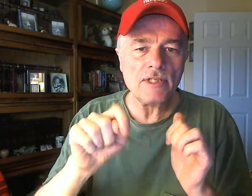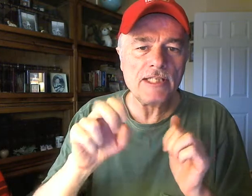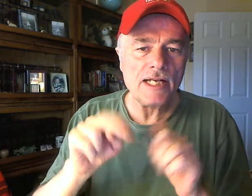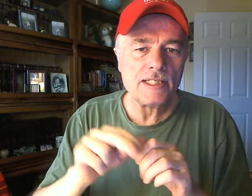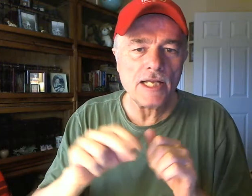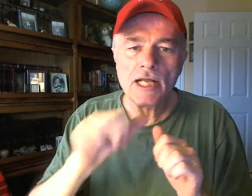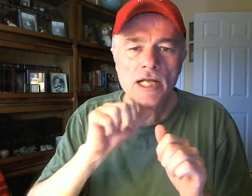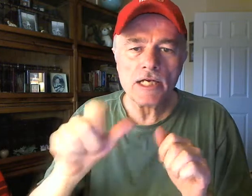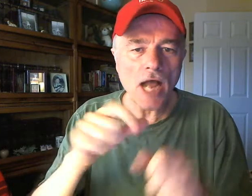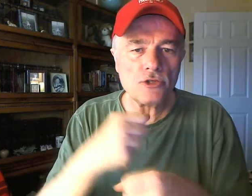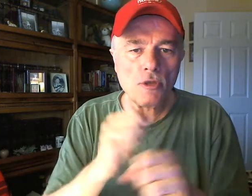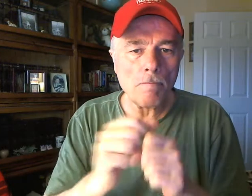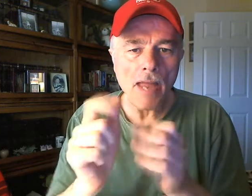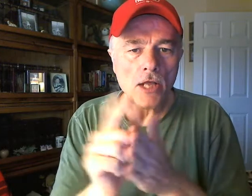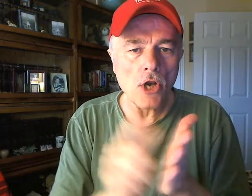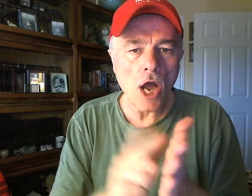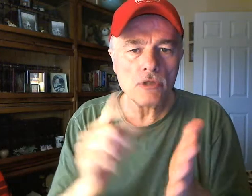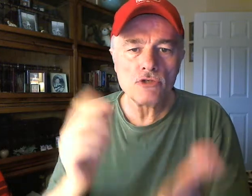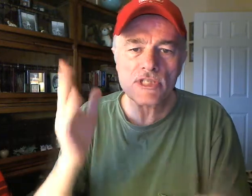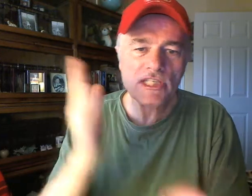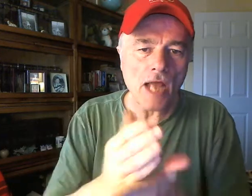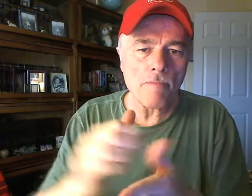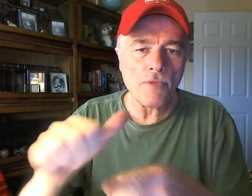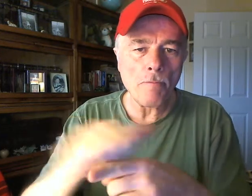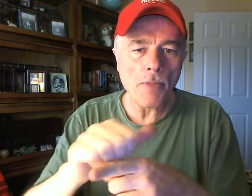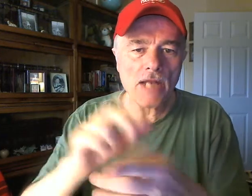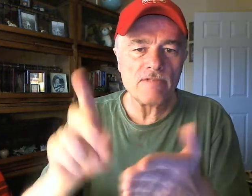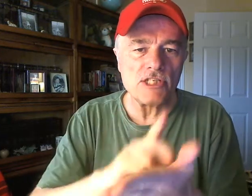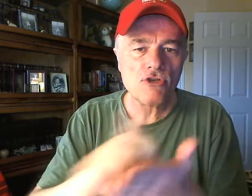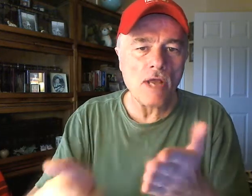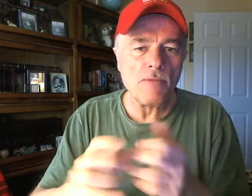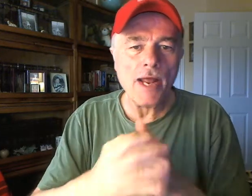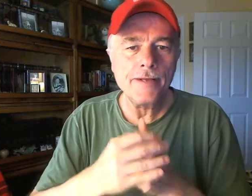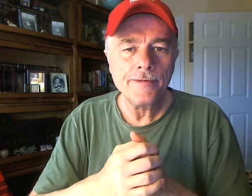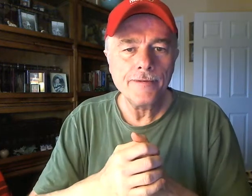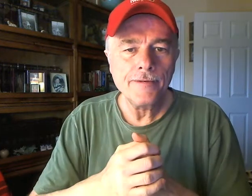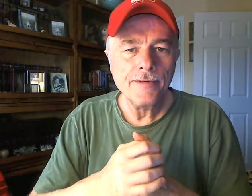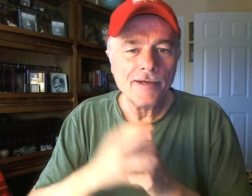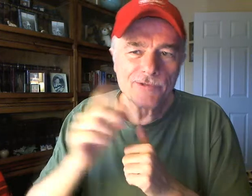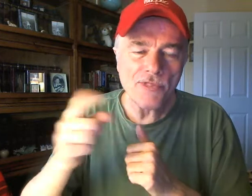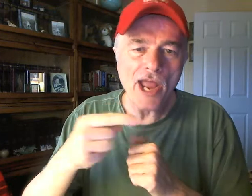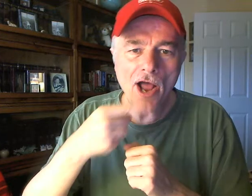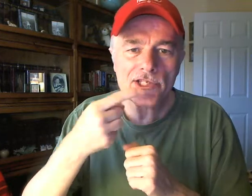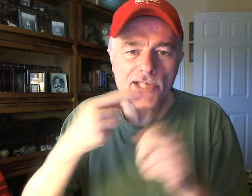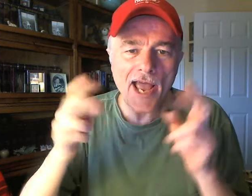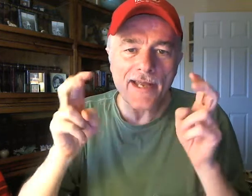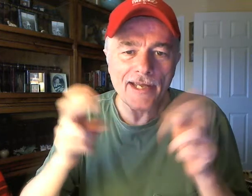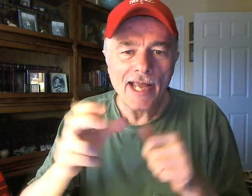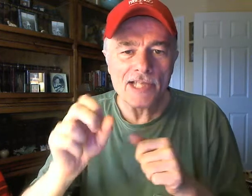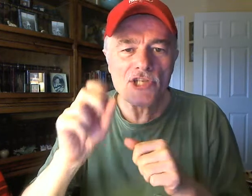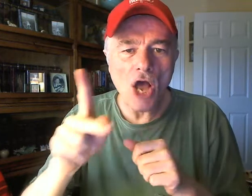Tennessee not to make laws to stop the fight of discrimination. So if they are saying it's okay